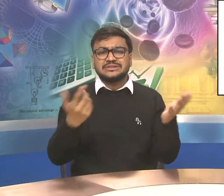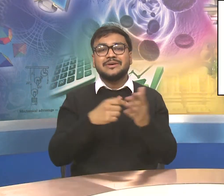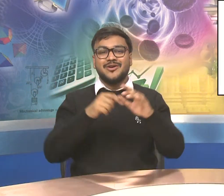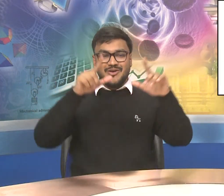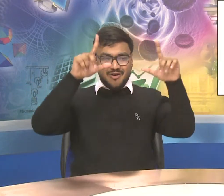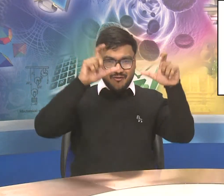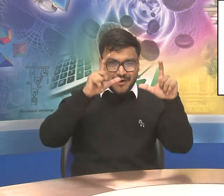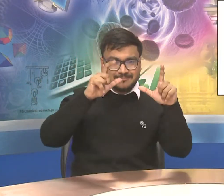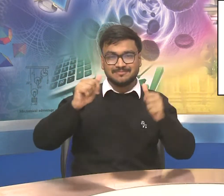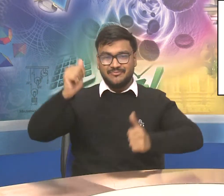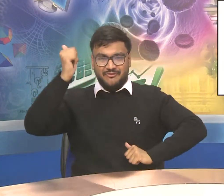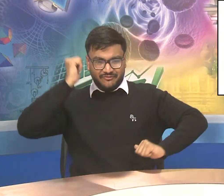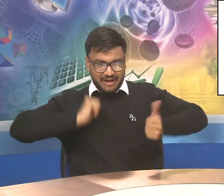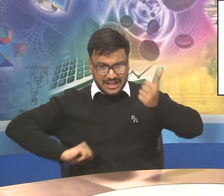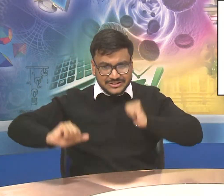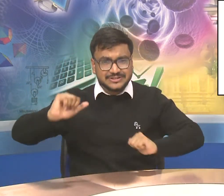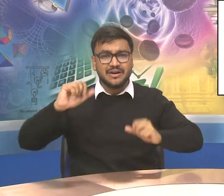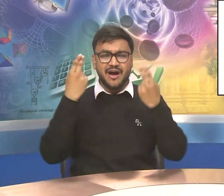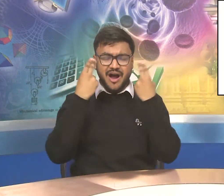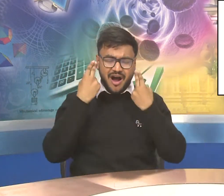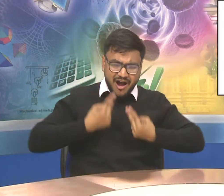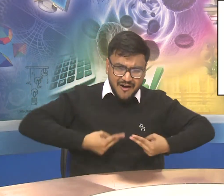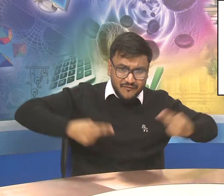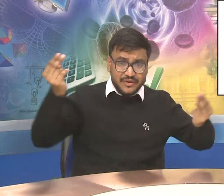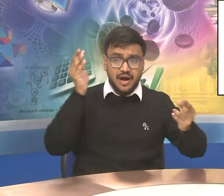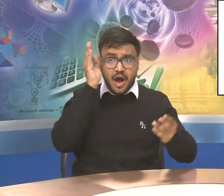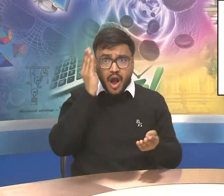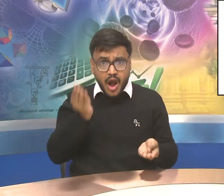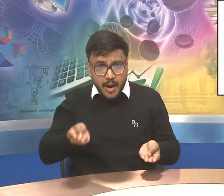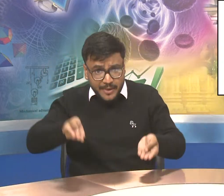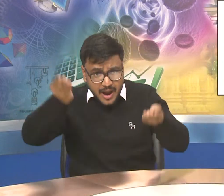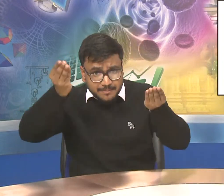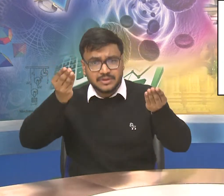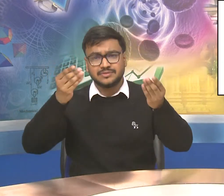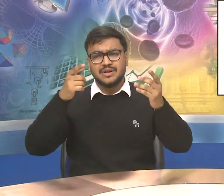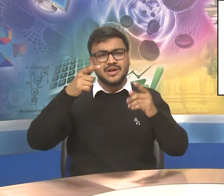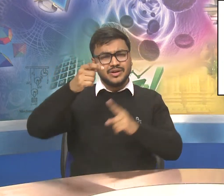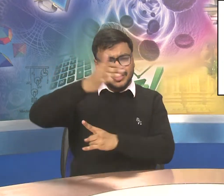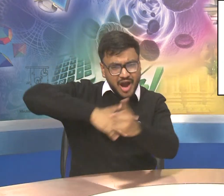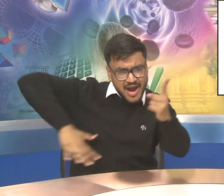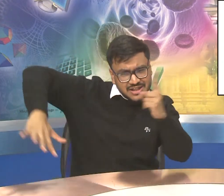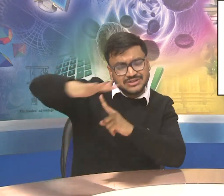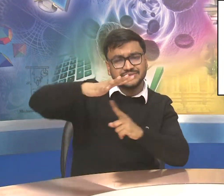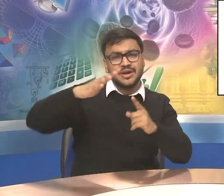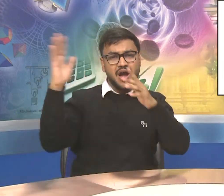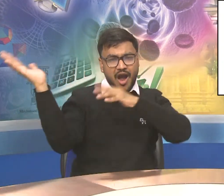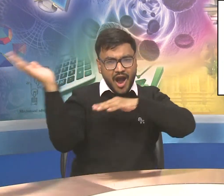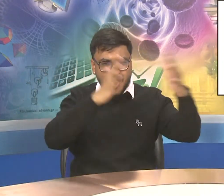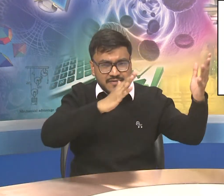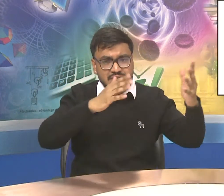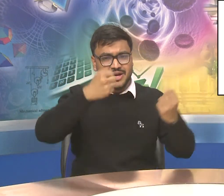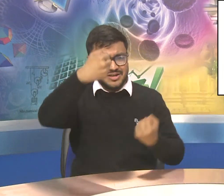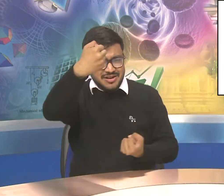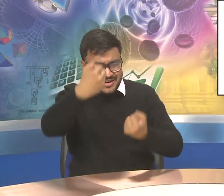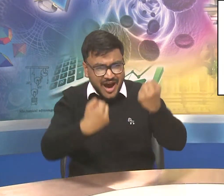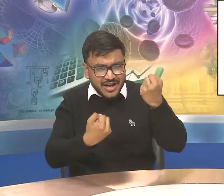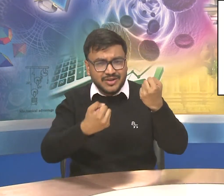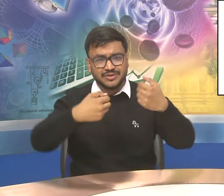Magazine is also similar to the books, but the difference is magazine includes a general type